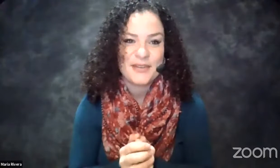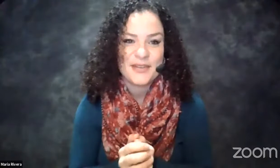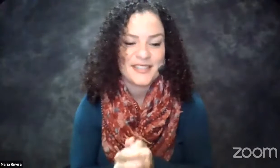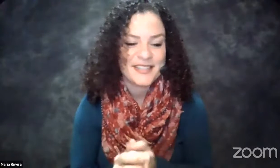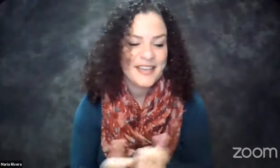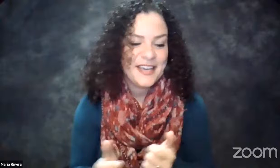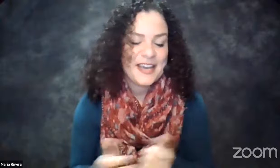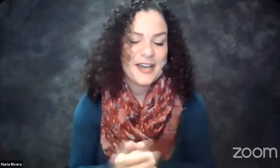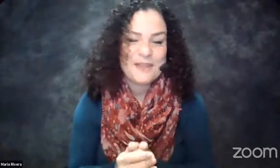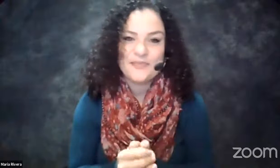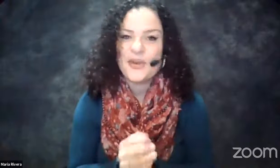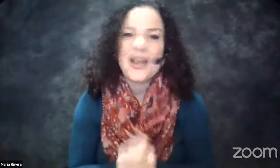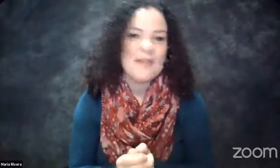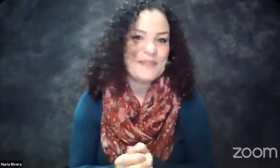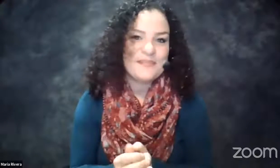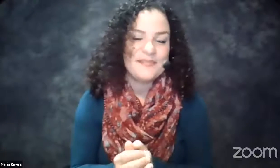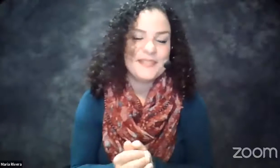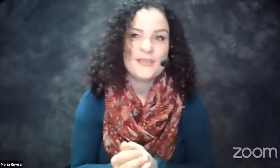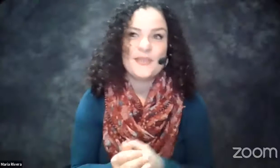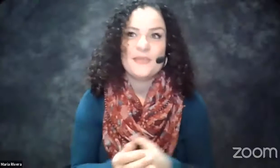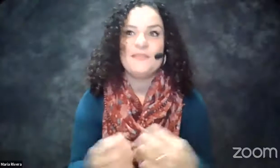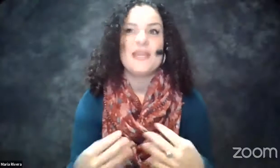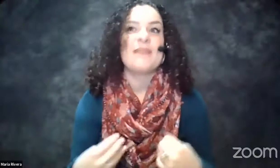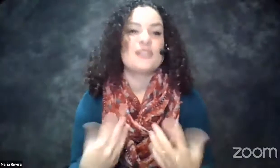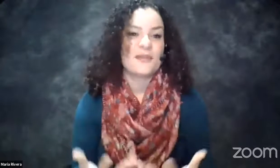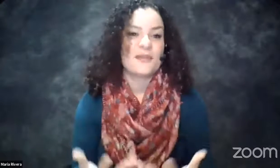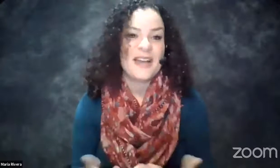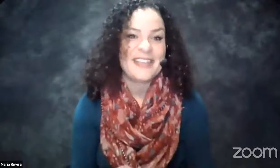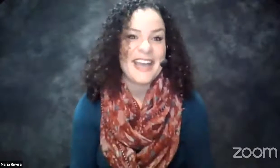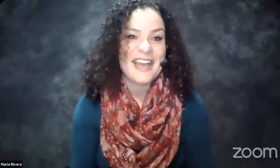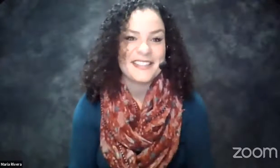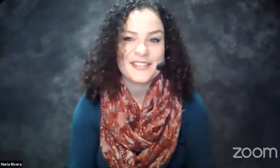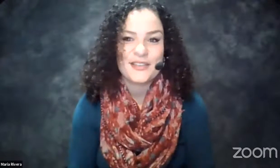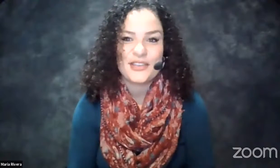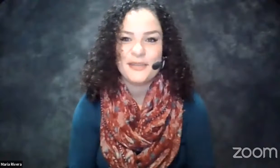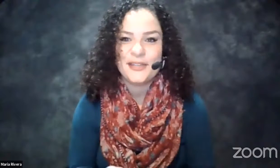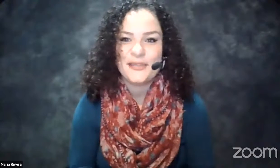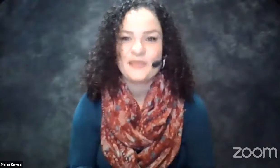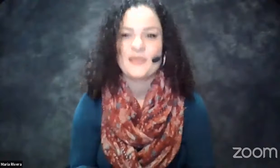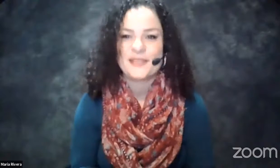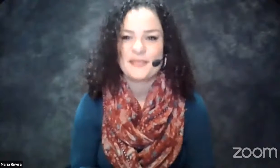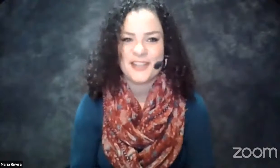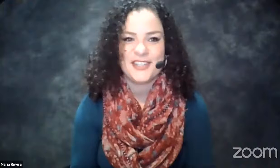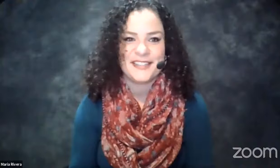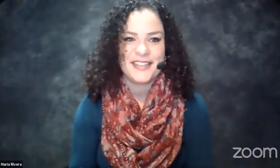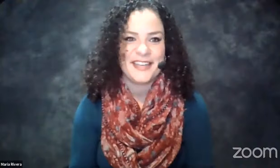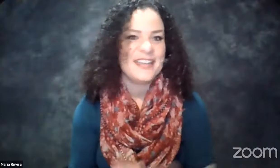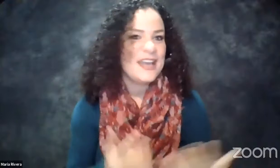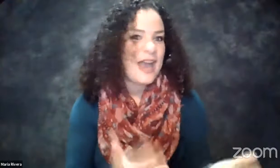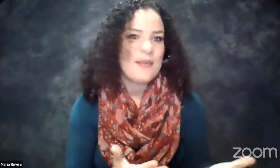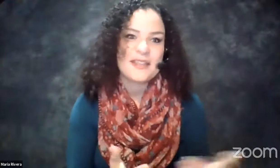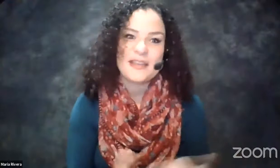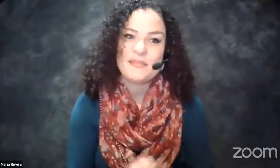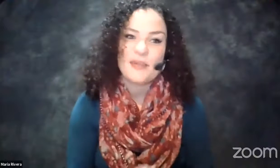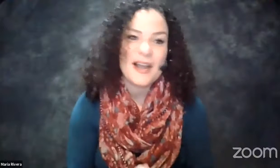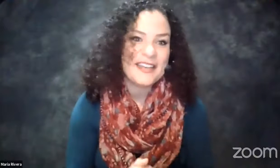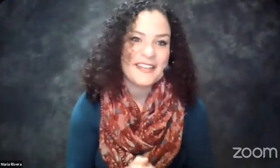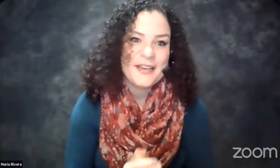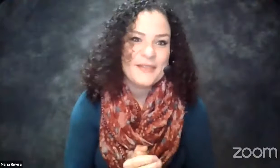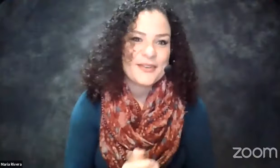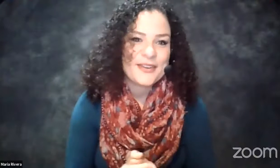so that it could be an added resource for churches, especially churches that have ASL ministries. And Maria